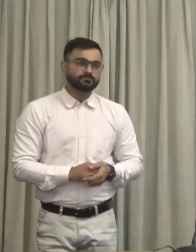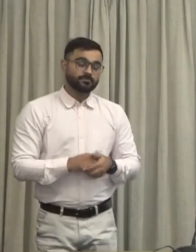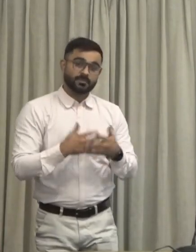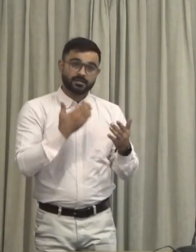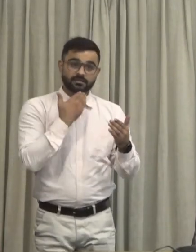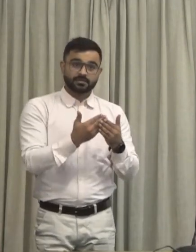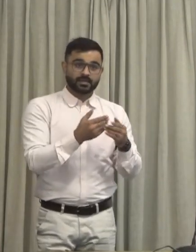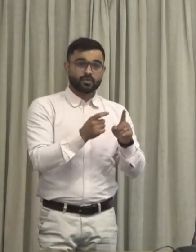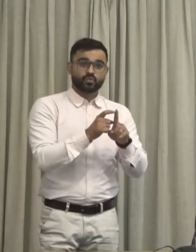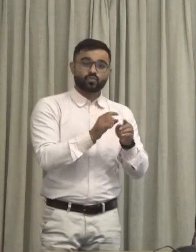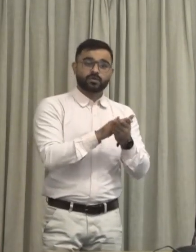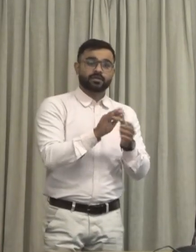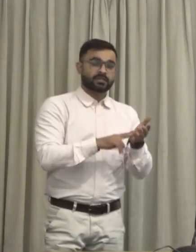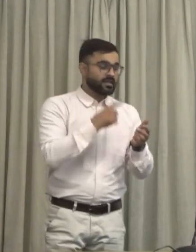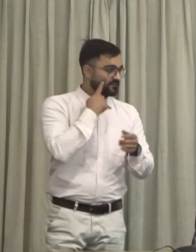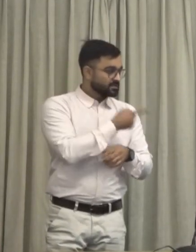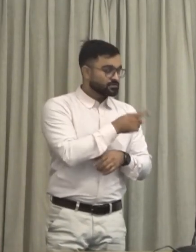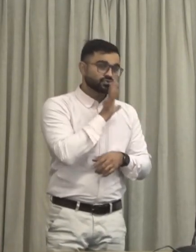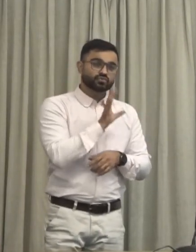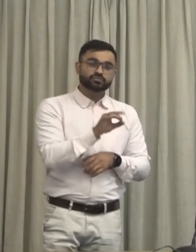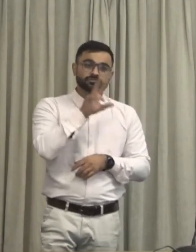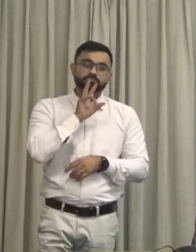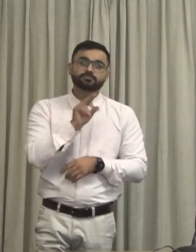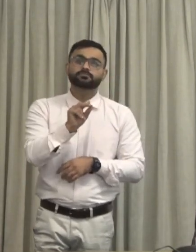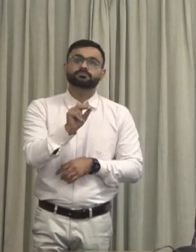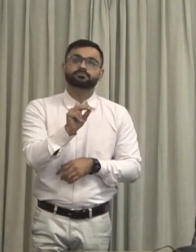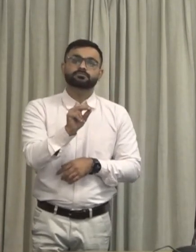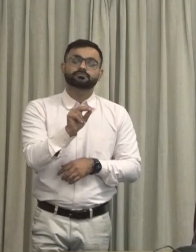Thank you, Dhoni. Actually speaking,